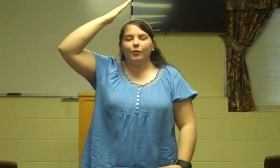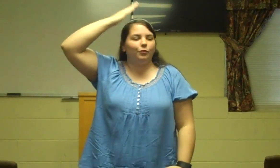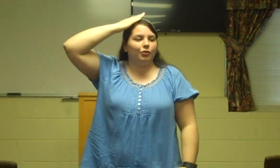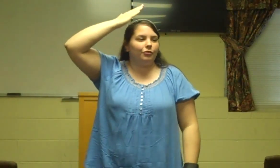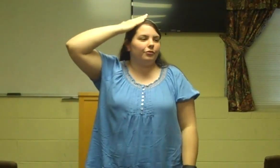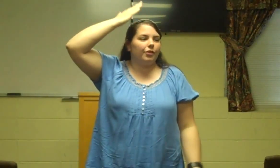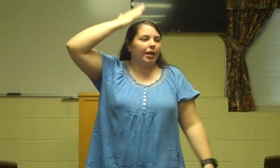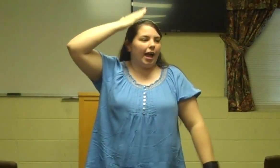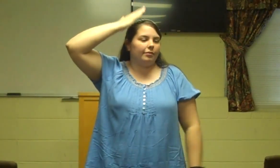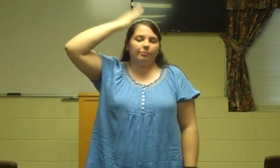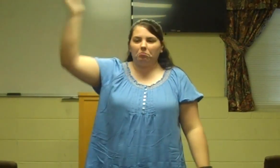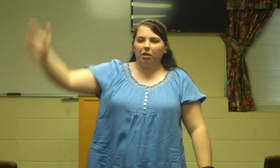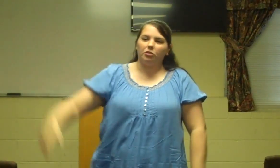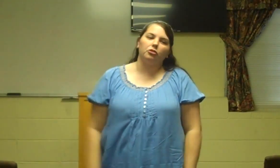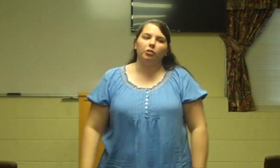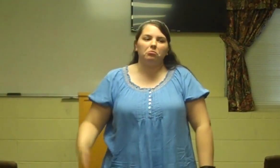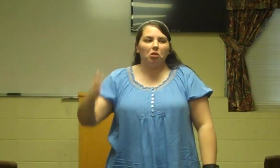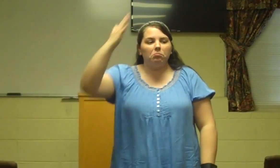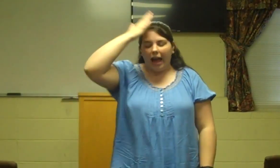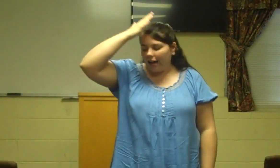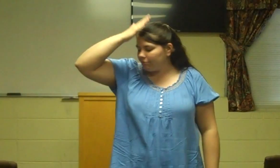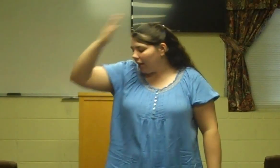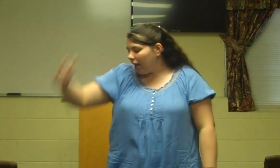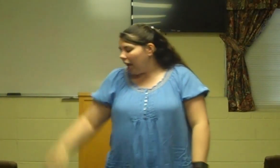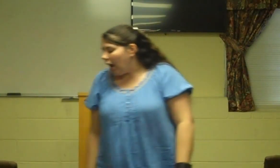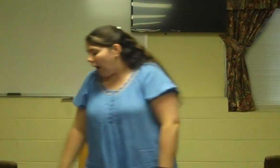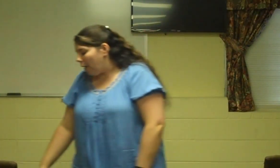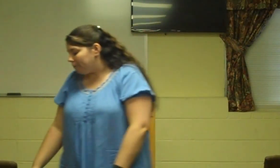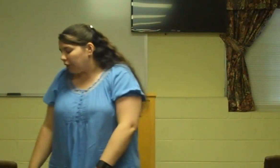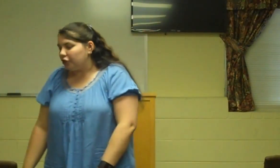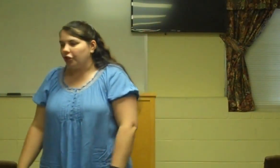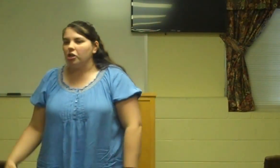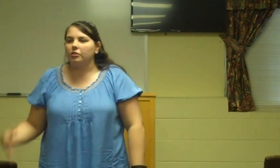you just sign hat, it's understood. So hat. Shirt.